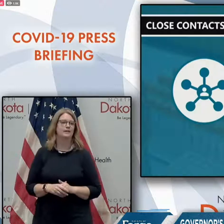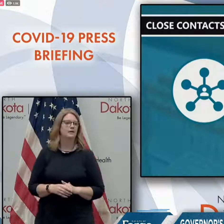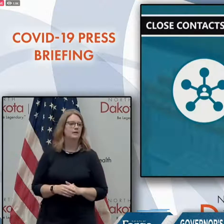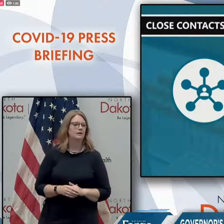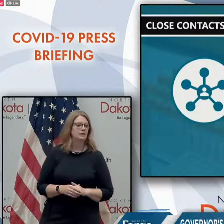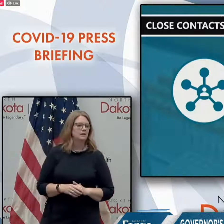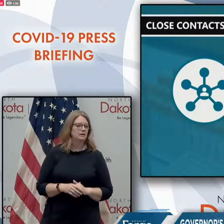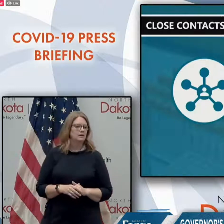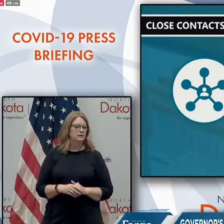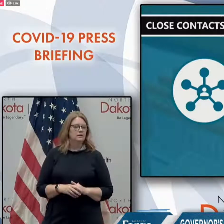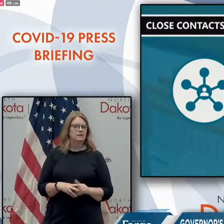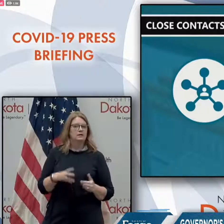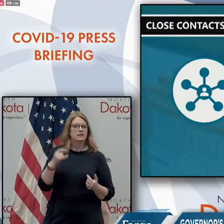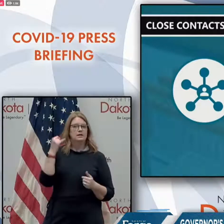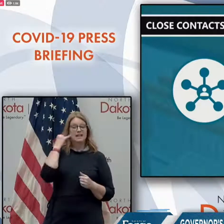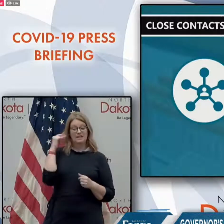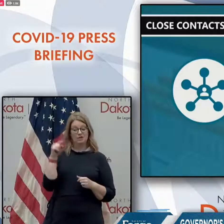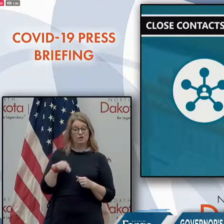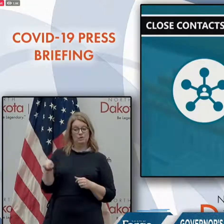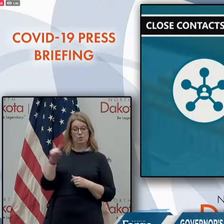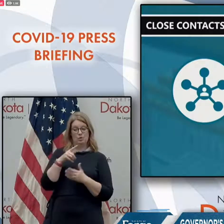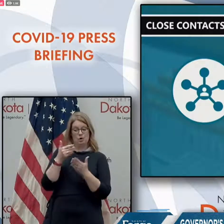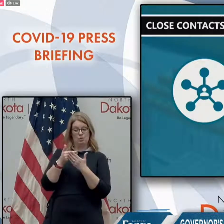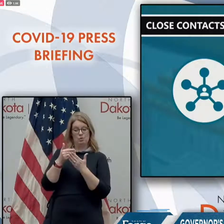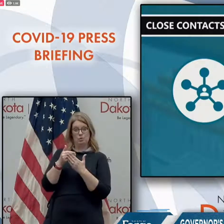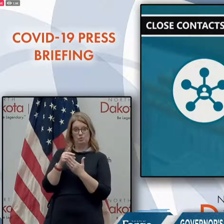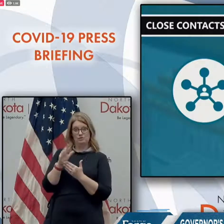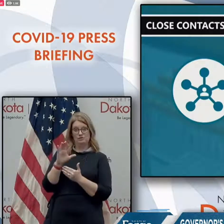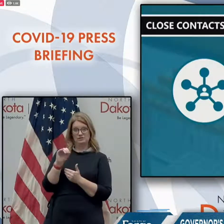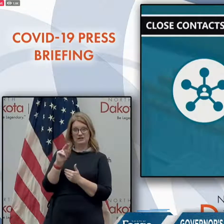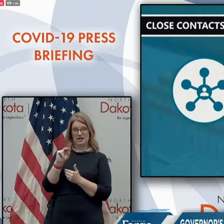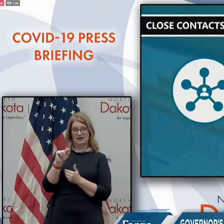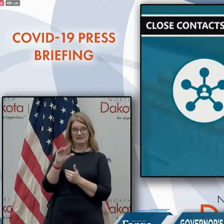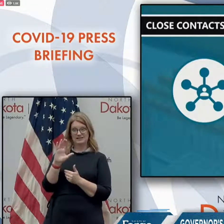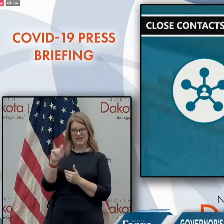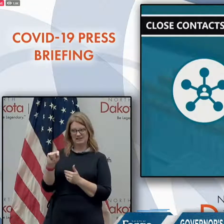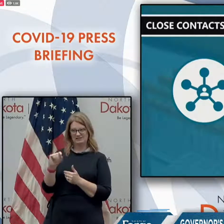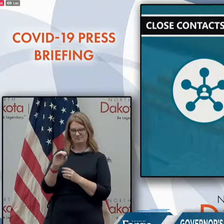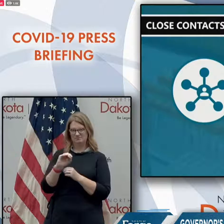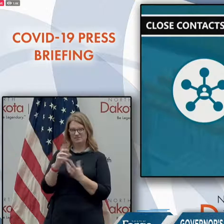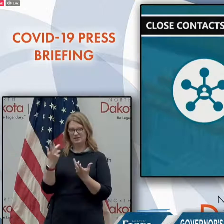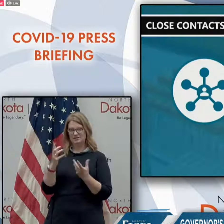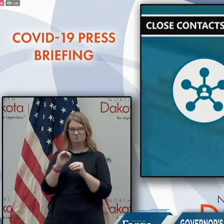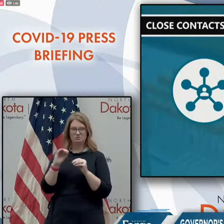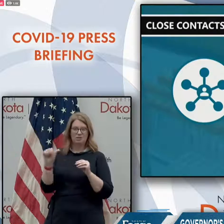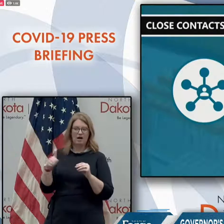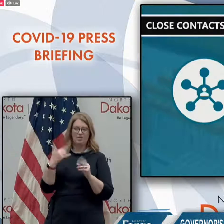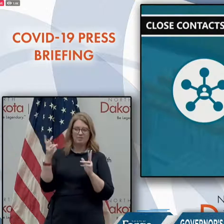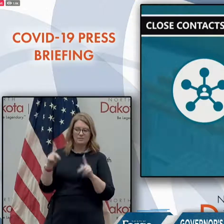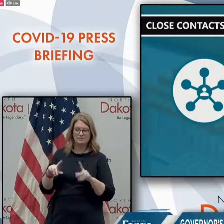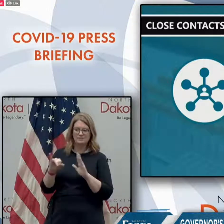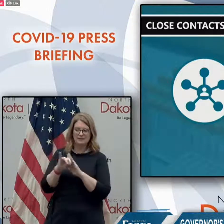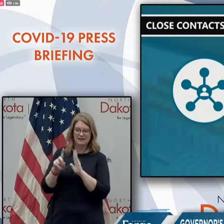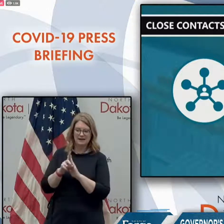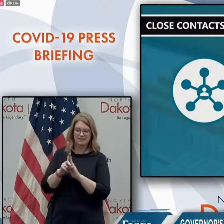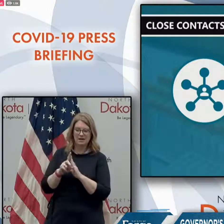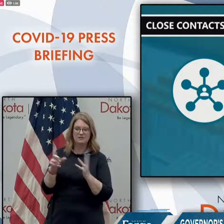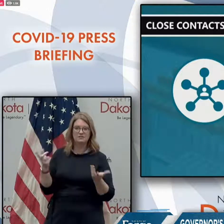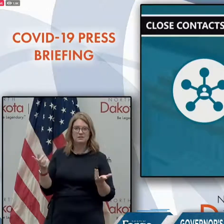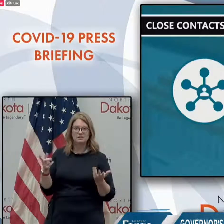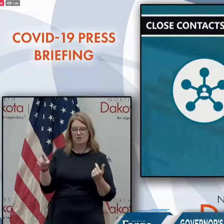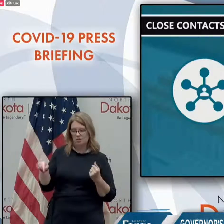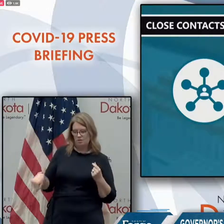And then if you're a close contact, but no one else that you live with was identified as a close contact,